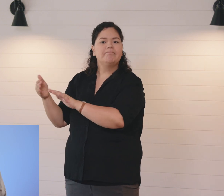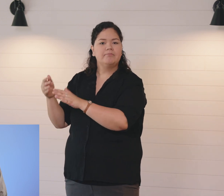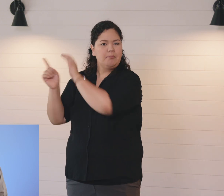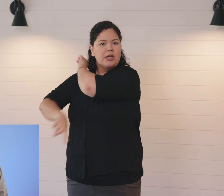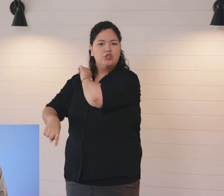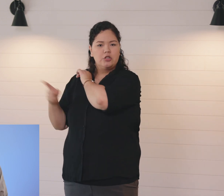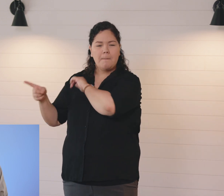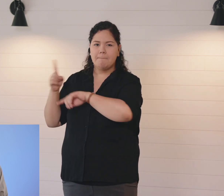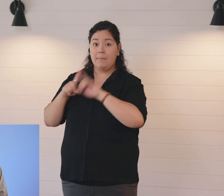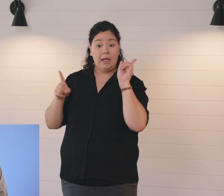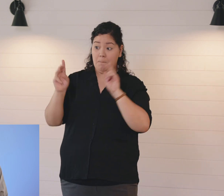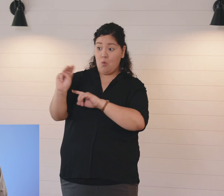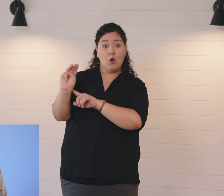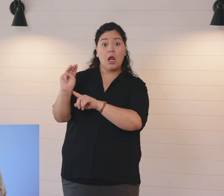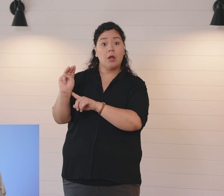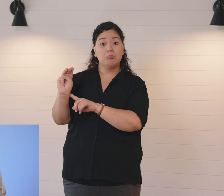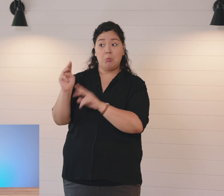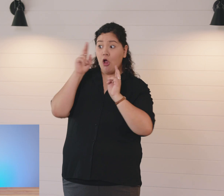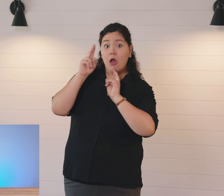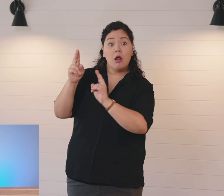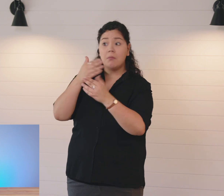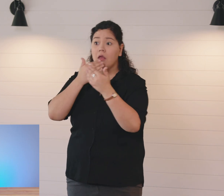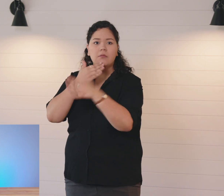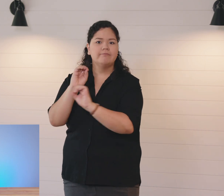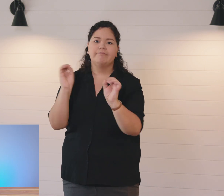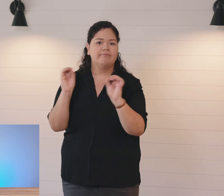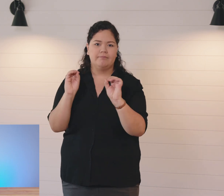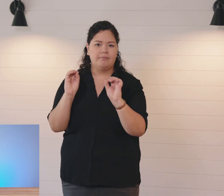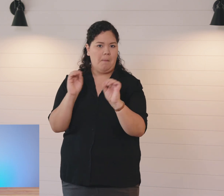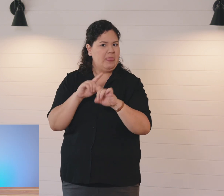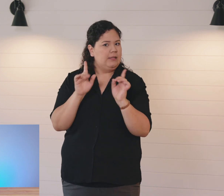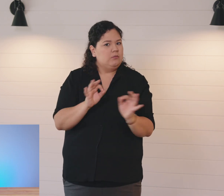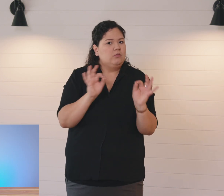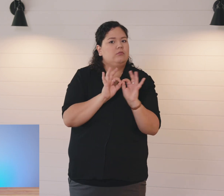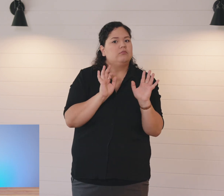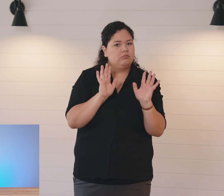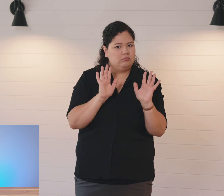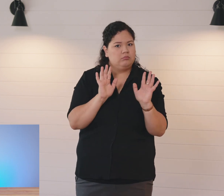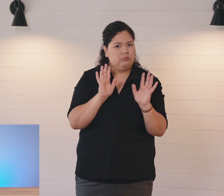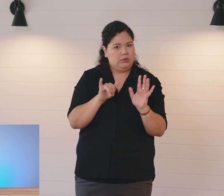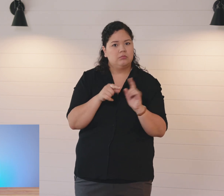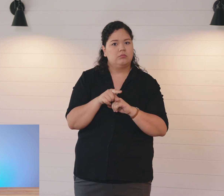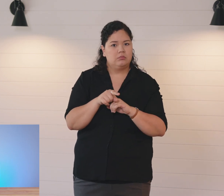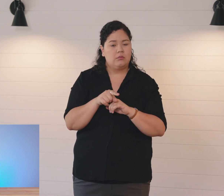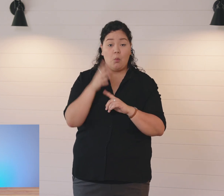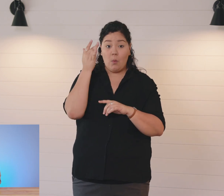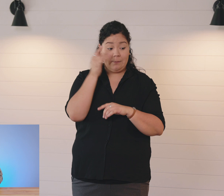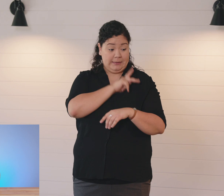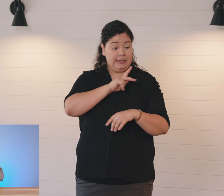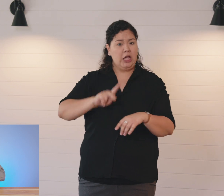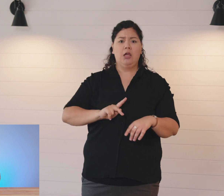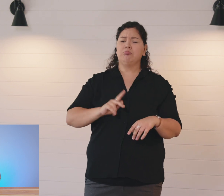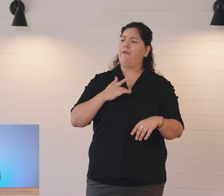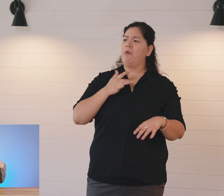But nothing had been done for him. Now that's a big deal. It's a big deal because Xerxes likes to